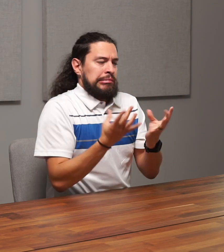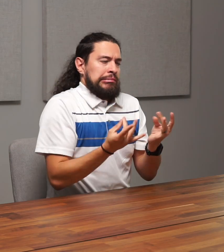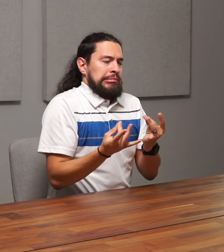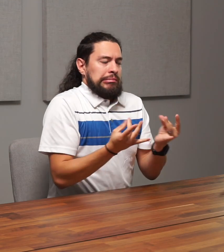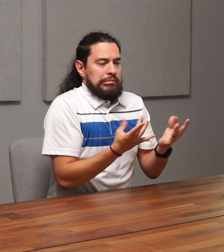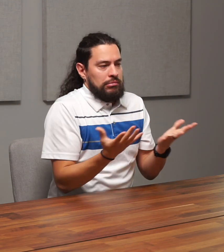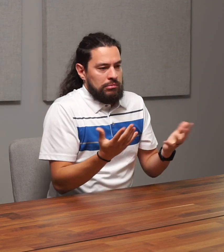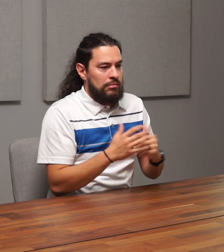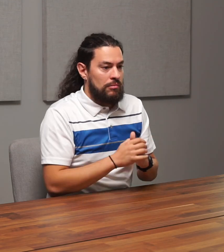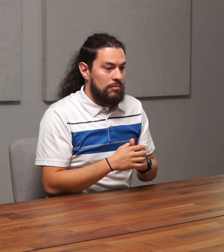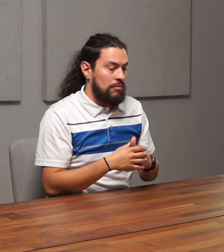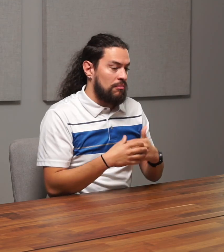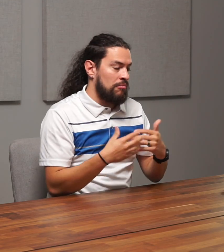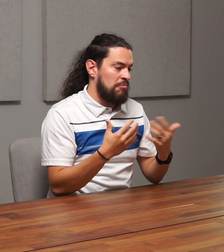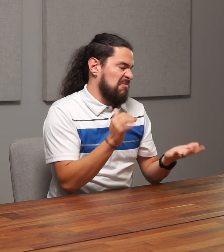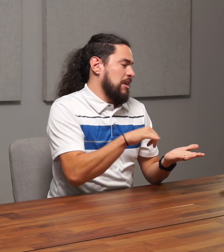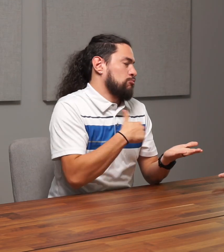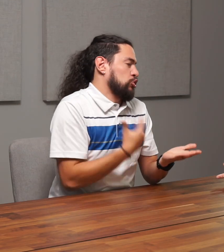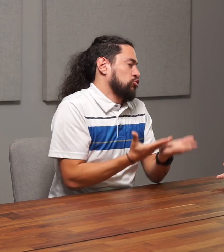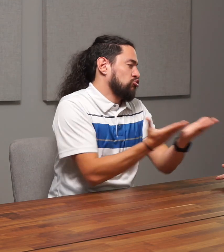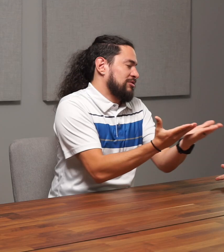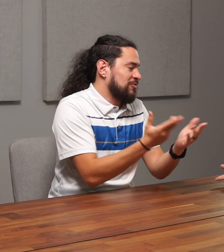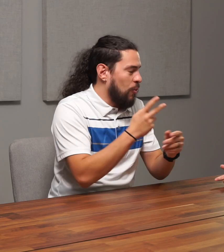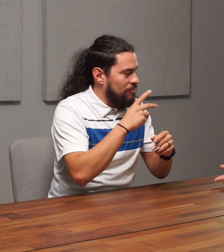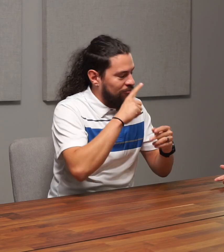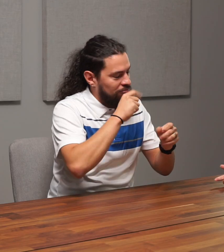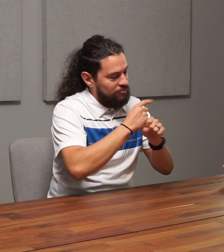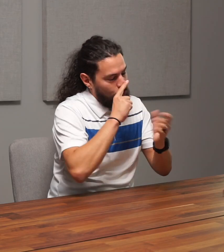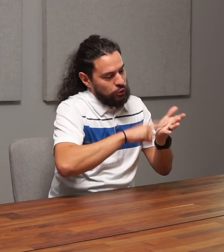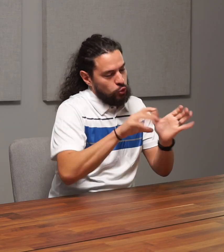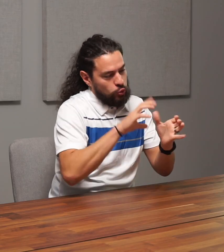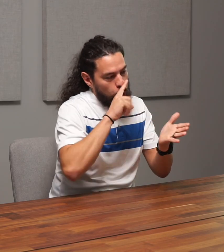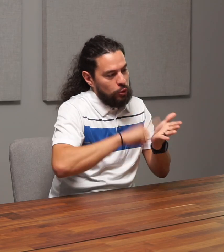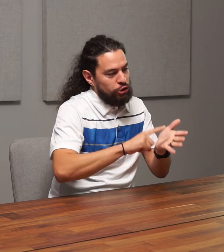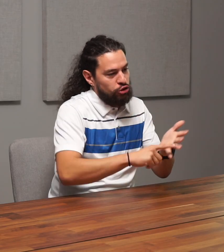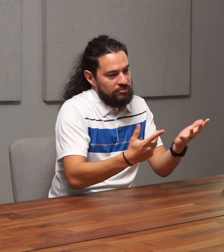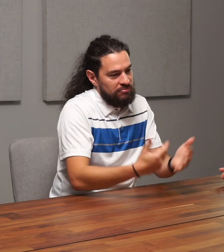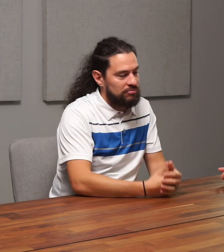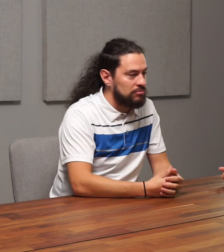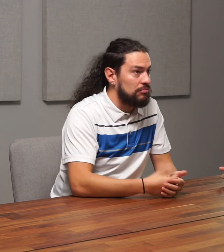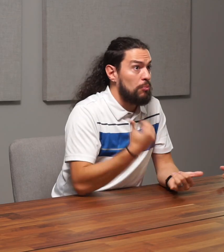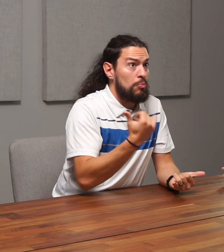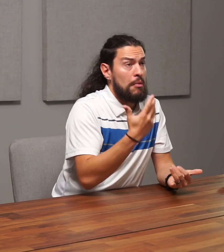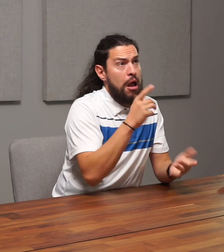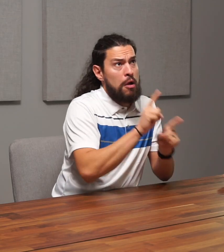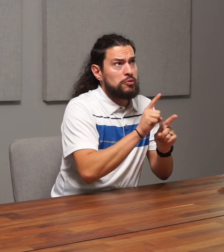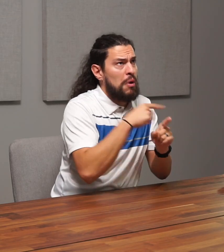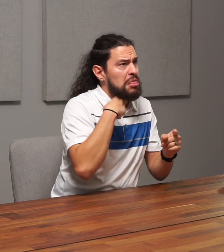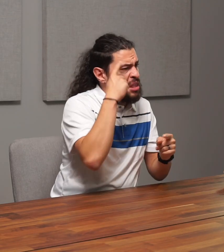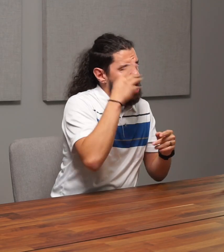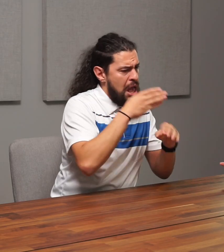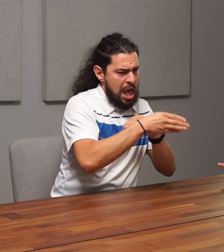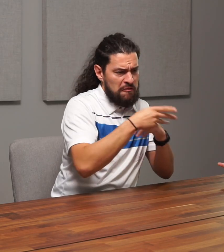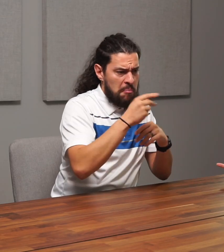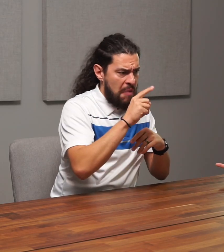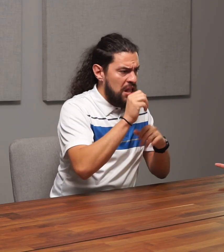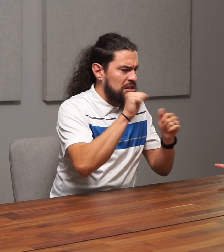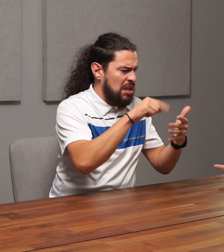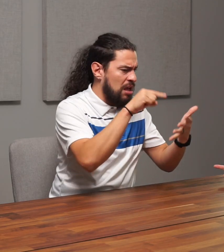I wouldn't say follow hearing people on how you're learning the language yeah so again do your research and also I think